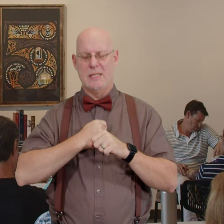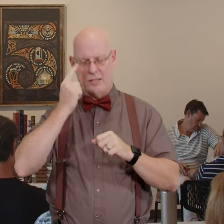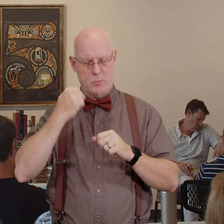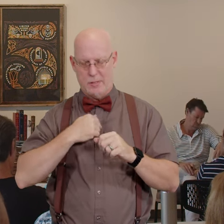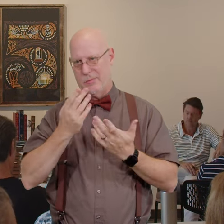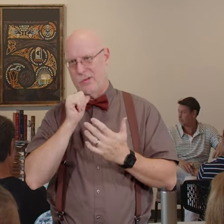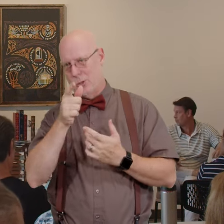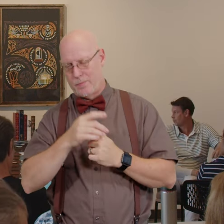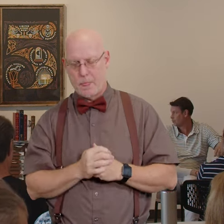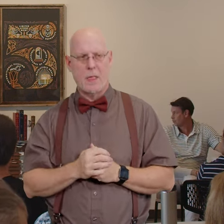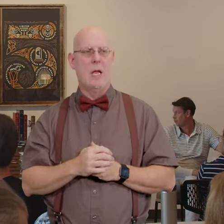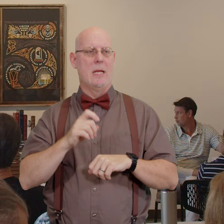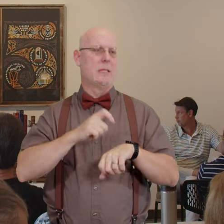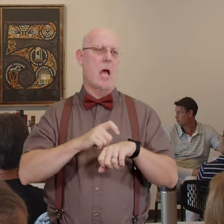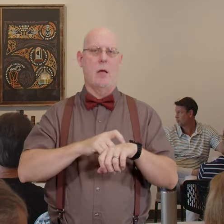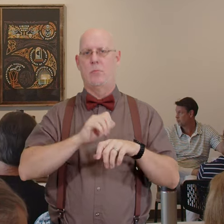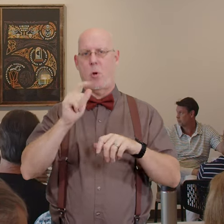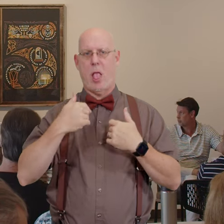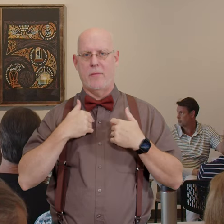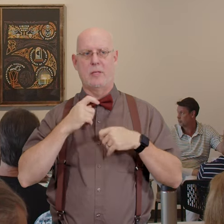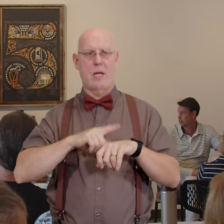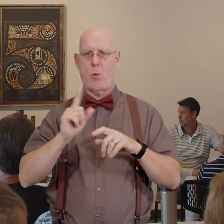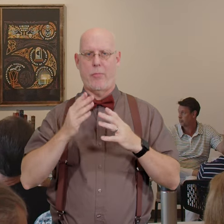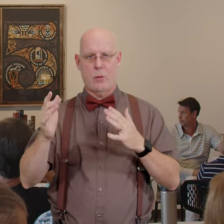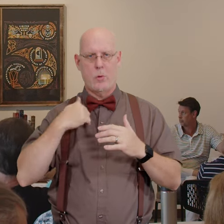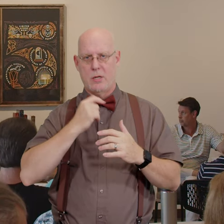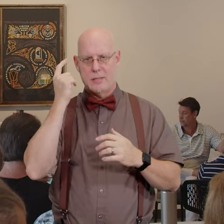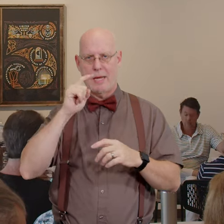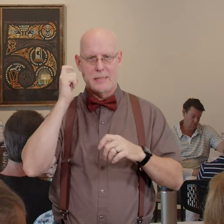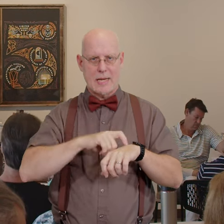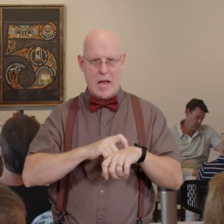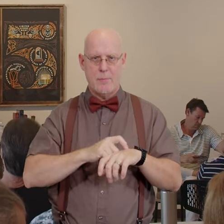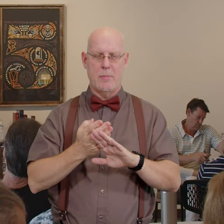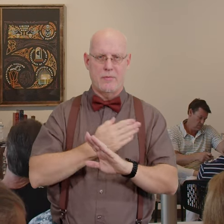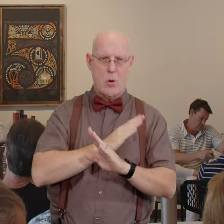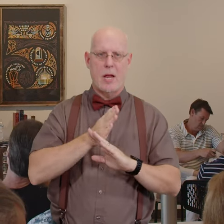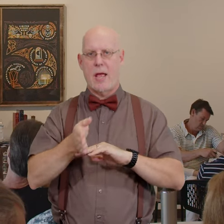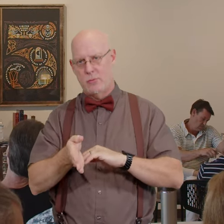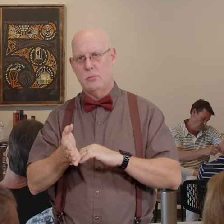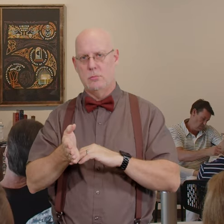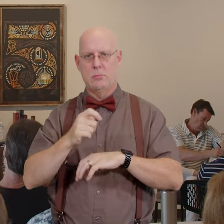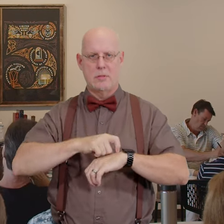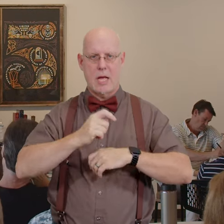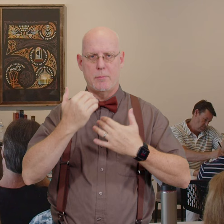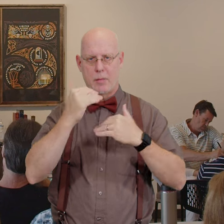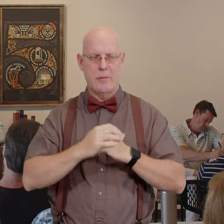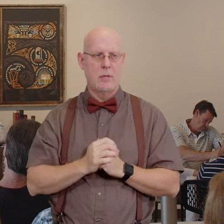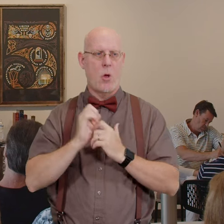this is time. It's the realm in which we all dwell. It's the only realm we understand. Things come before and things come